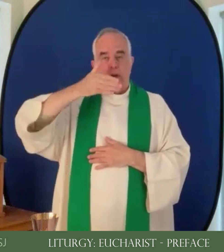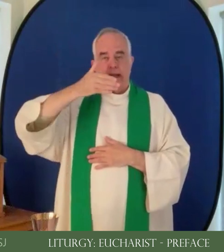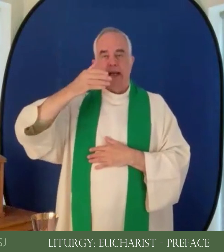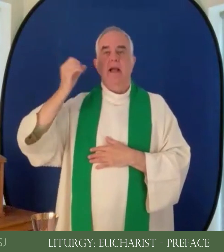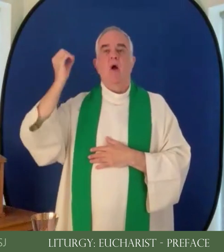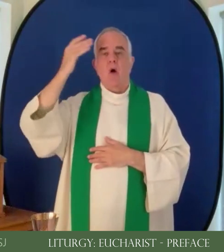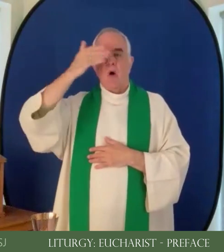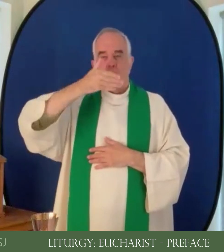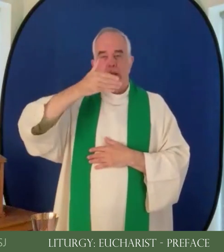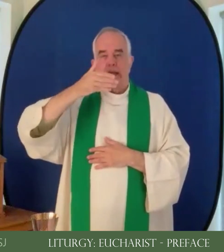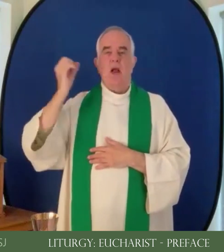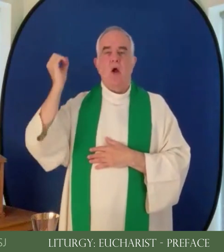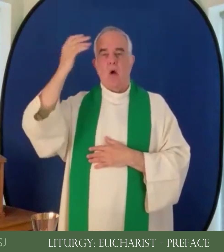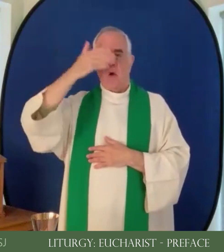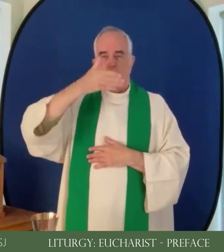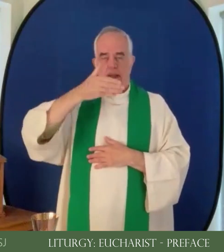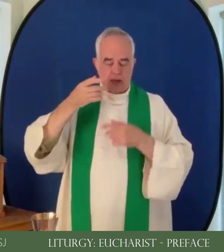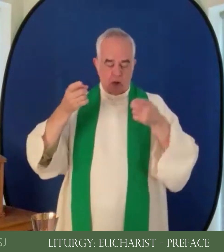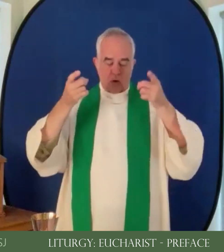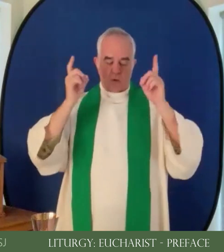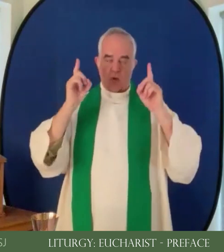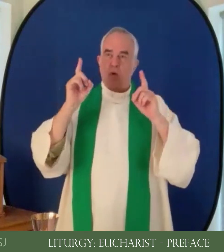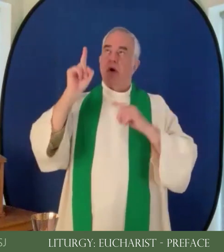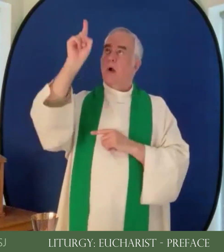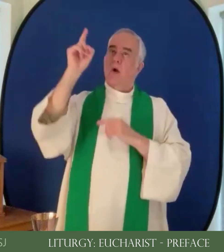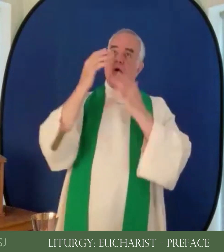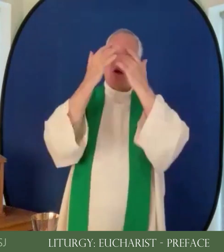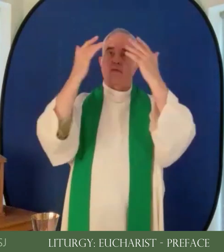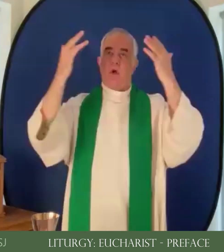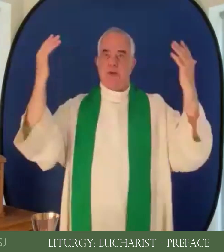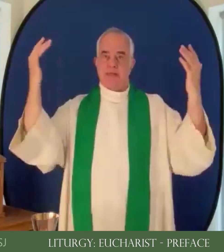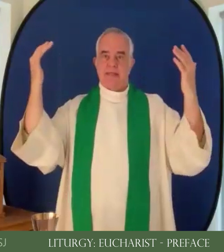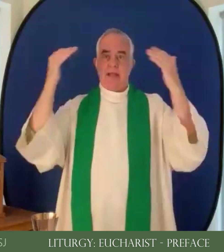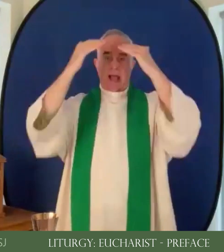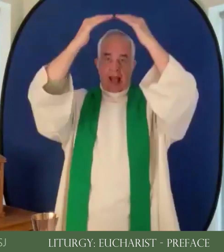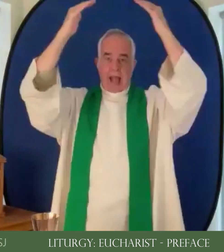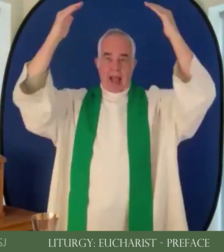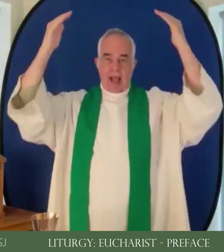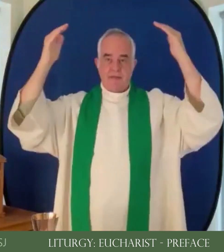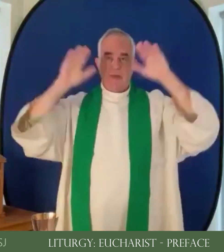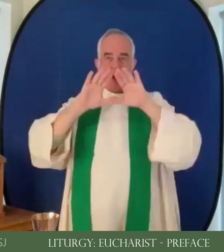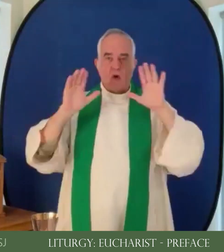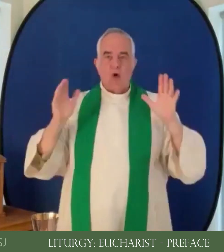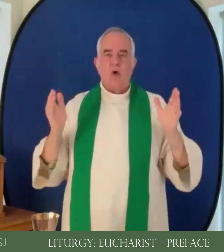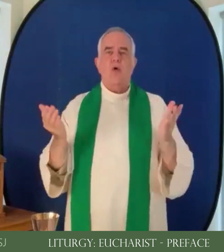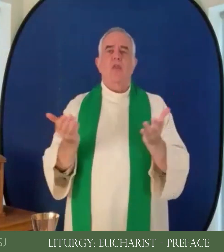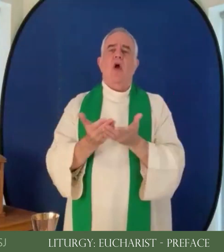Holy, holy, holy, Lord God of hosts, heaven and earth